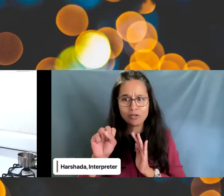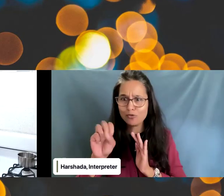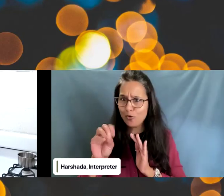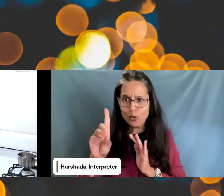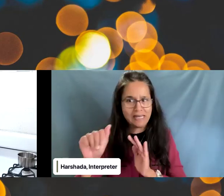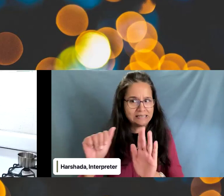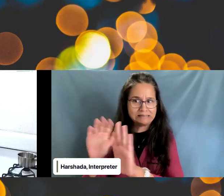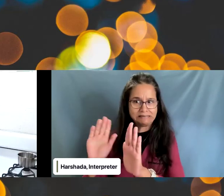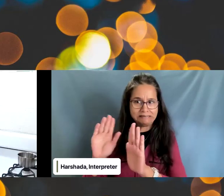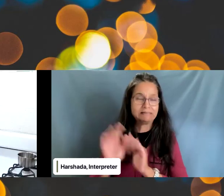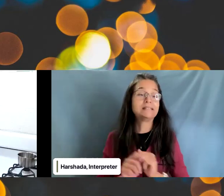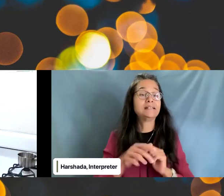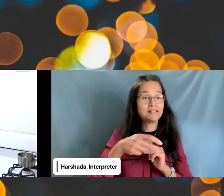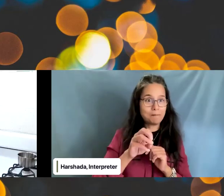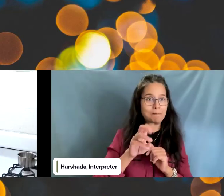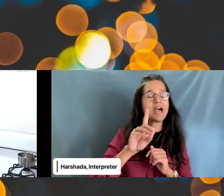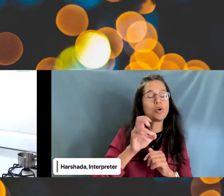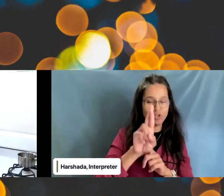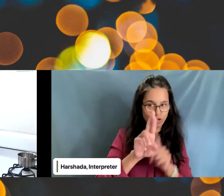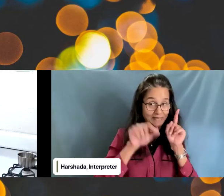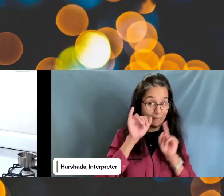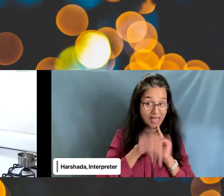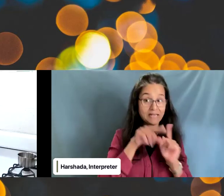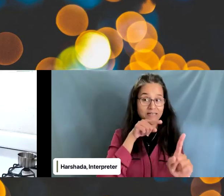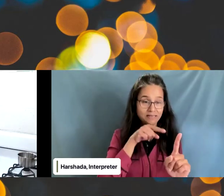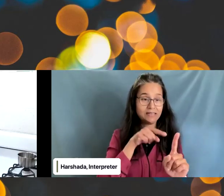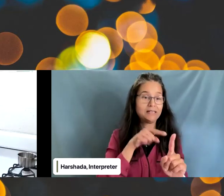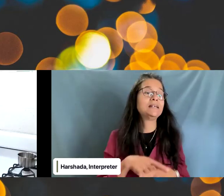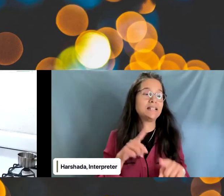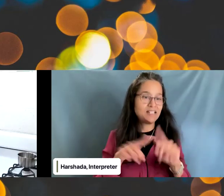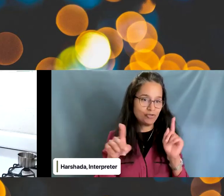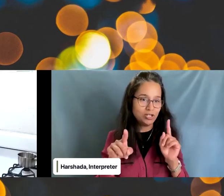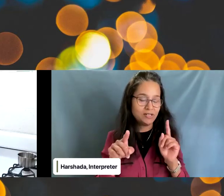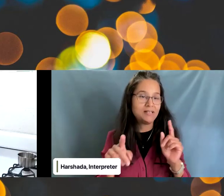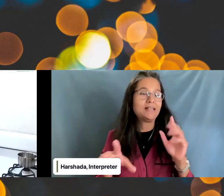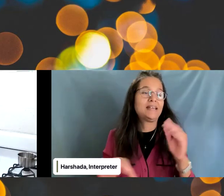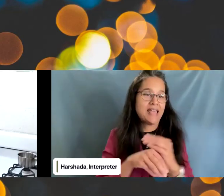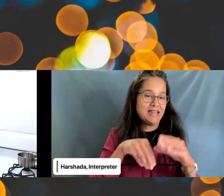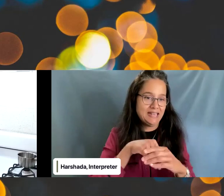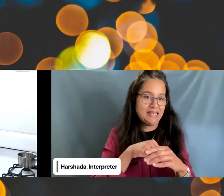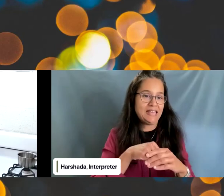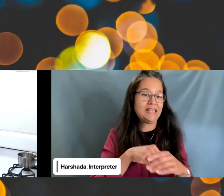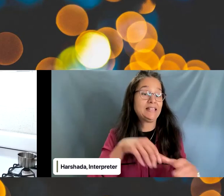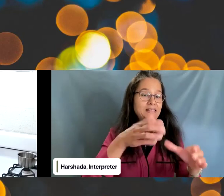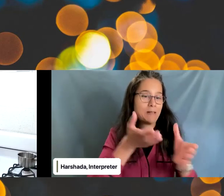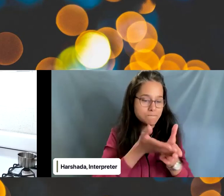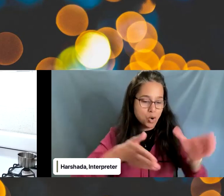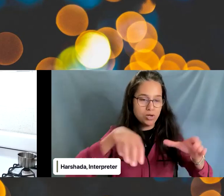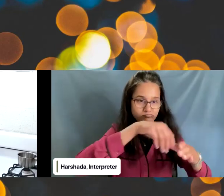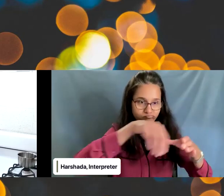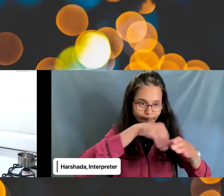1 teaspoon baking powder in the in the flour sugar salt